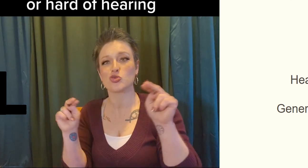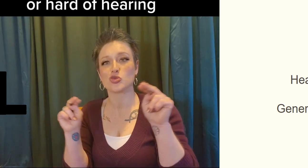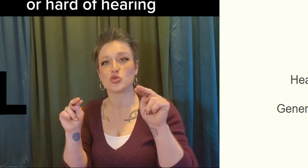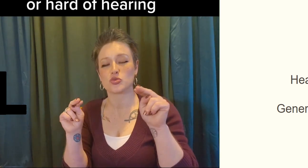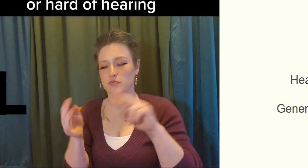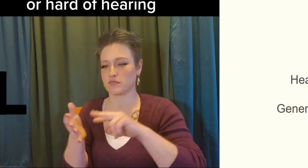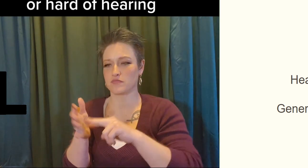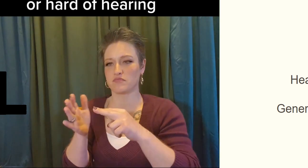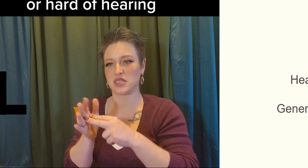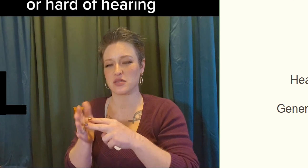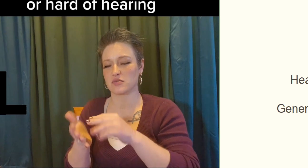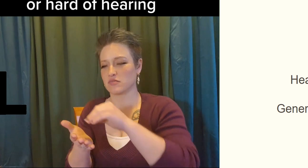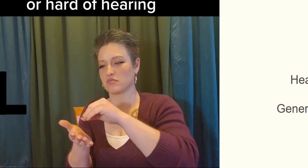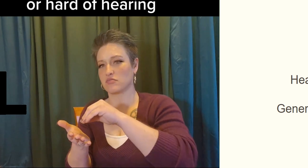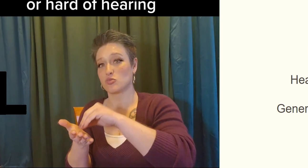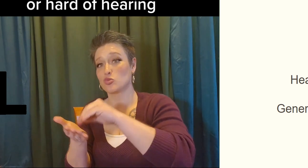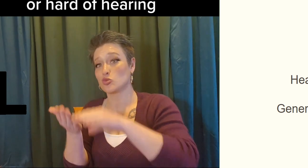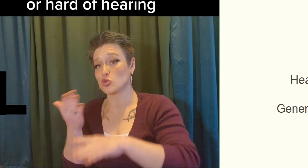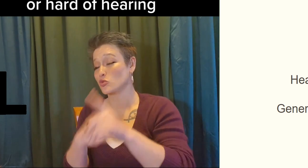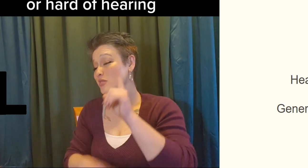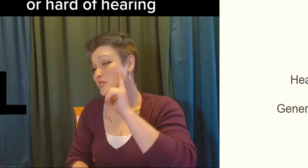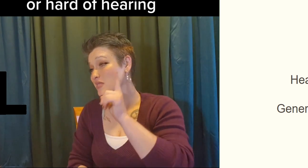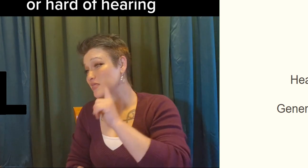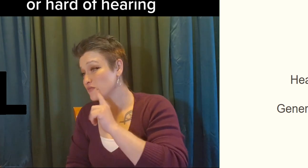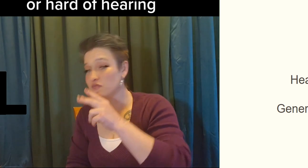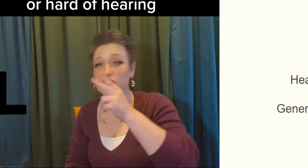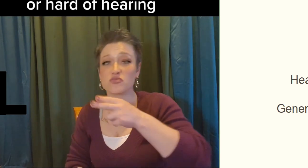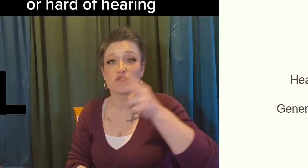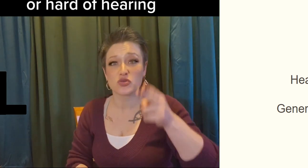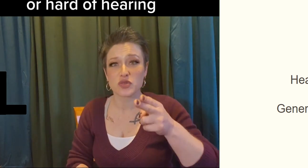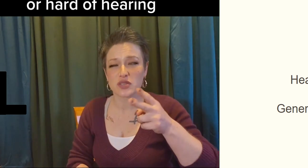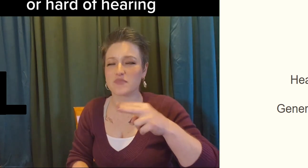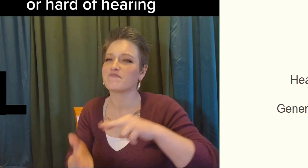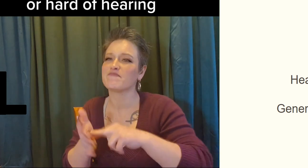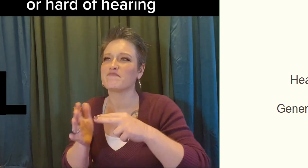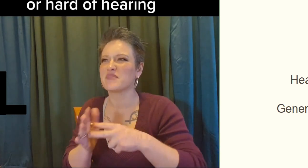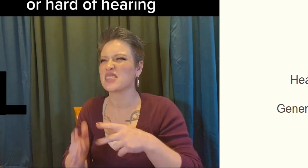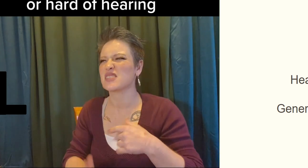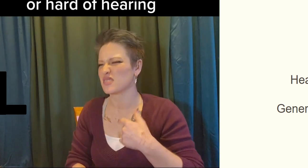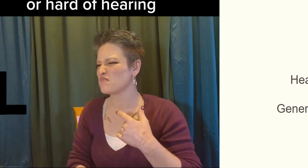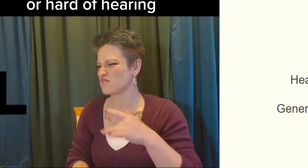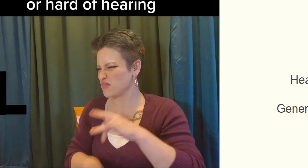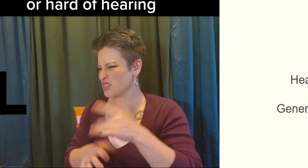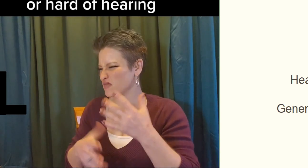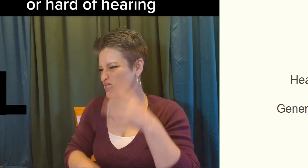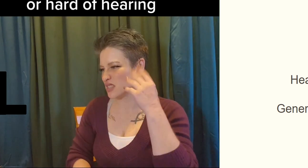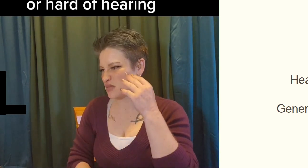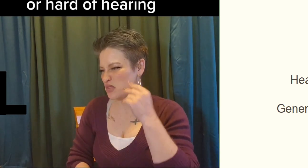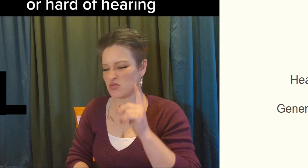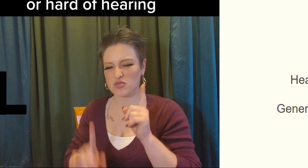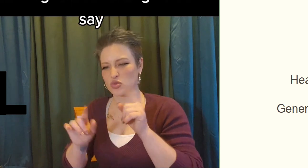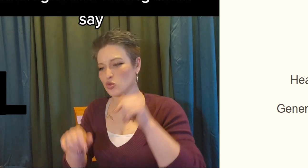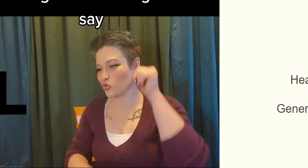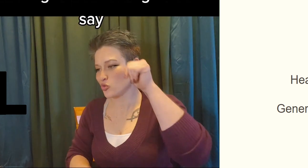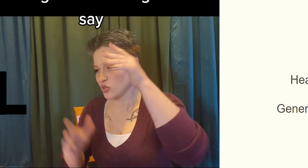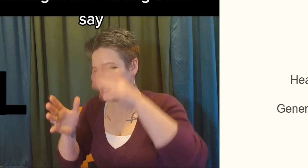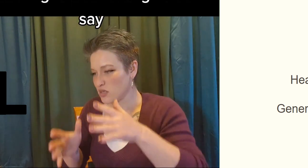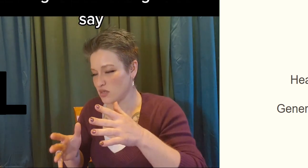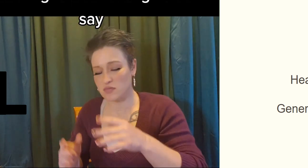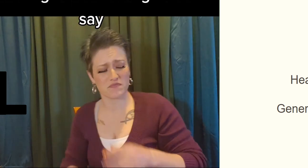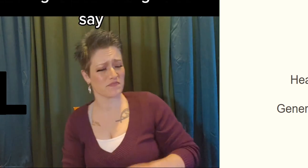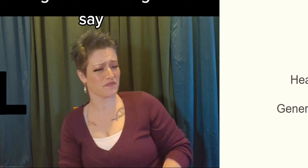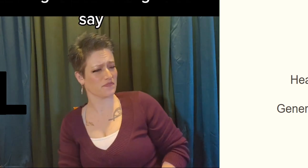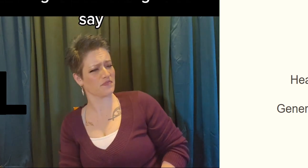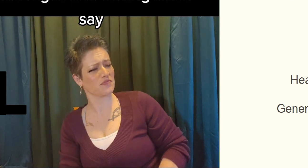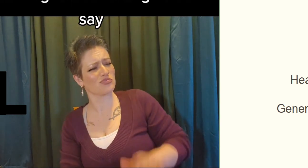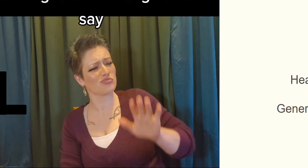DHH is a neutral term that means a student who is deaf or hard of hearing, and it means they've